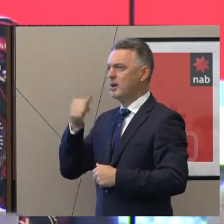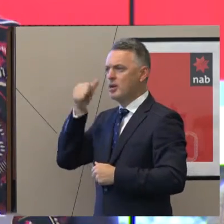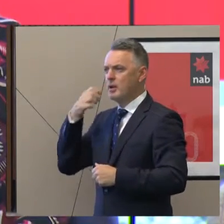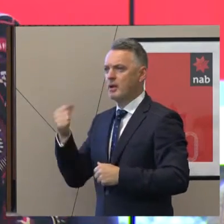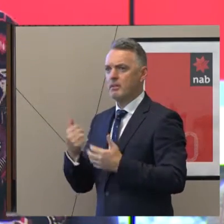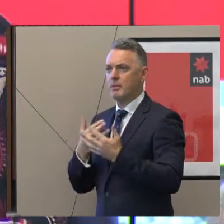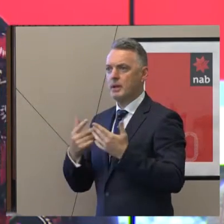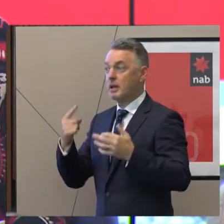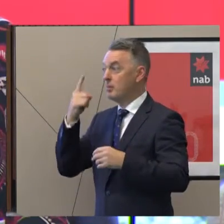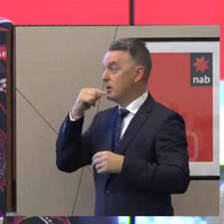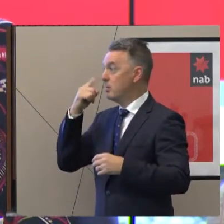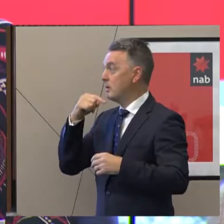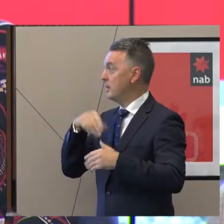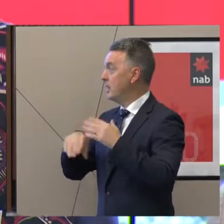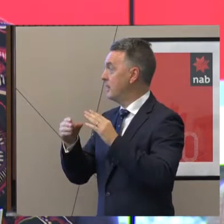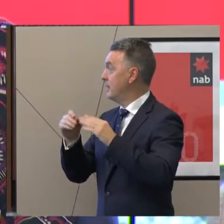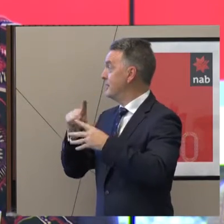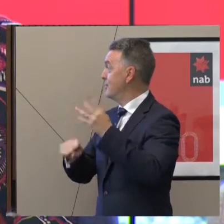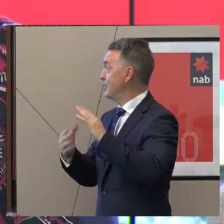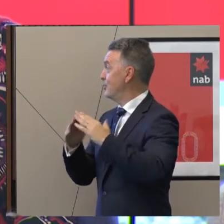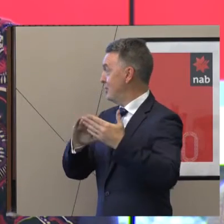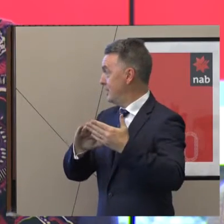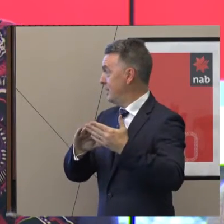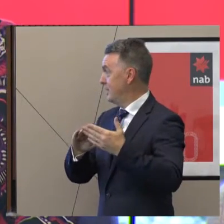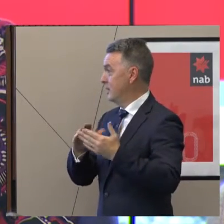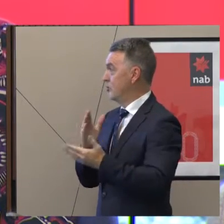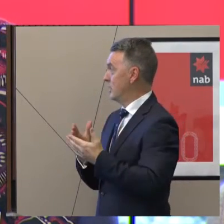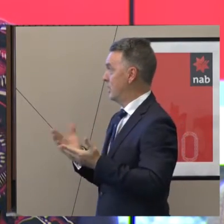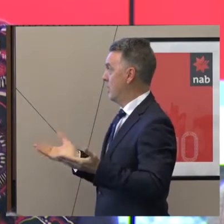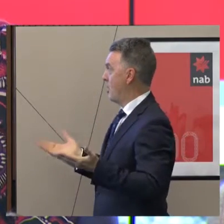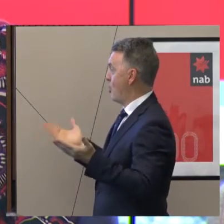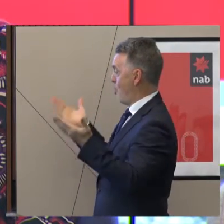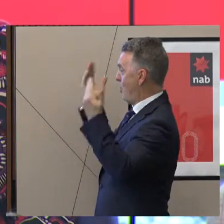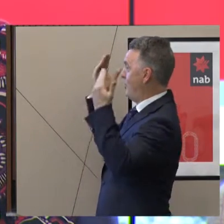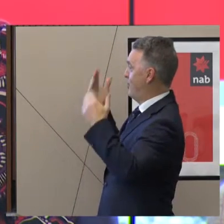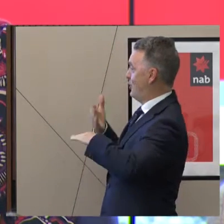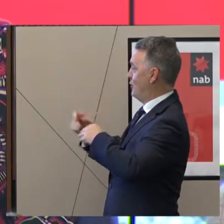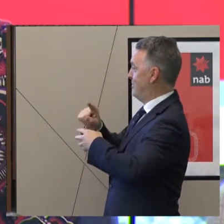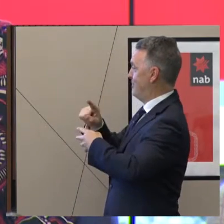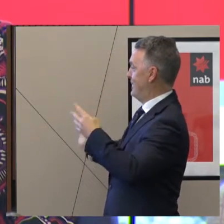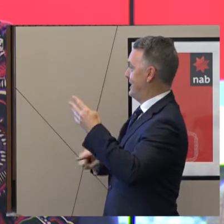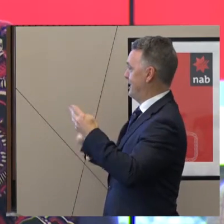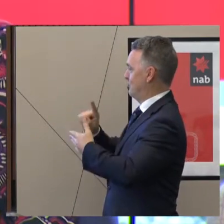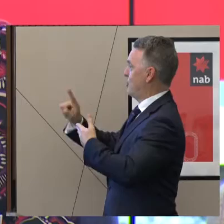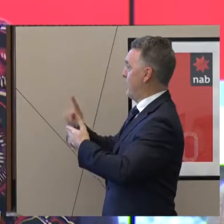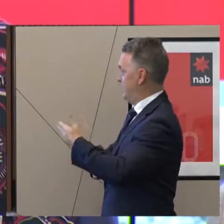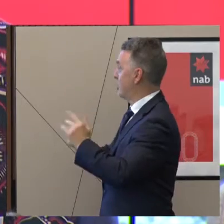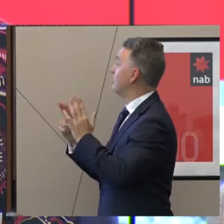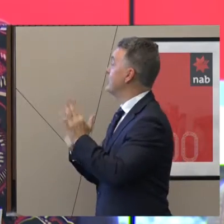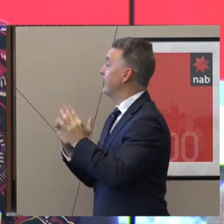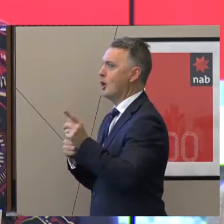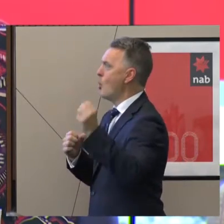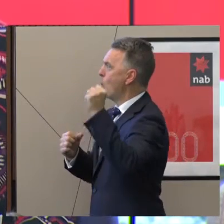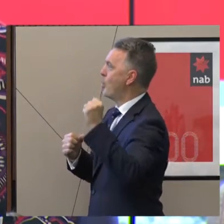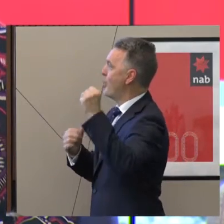are many people in the disability community who welcome the appointment of a new Disability Discrimination Commissioner. So thank